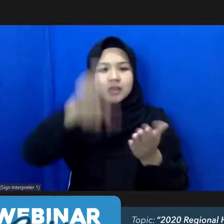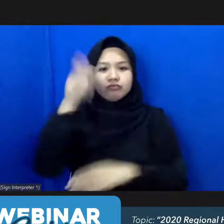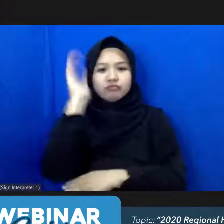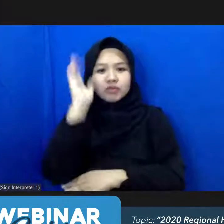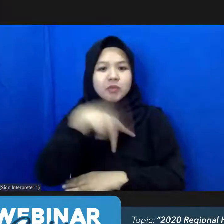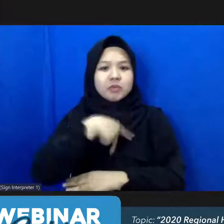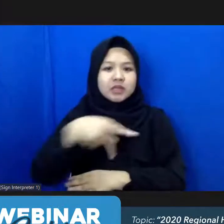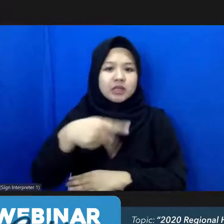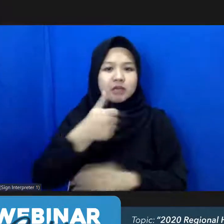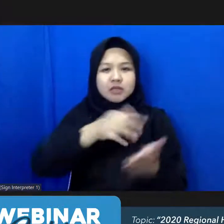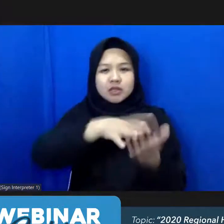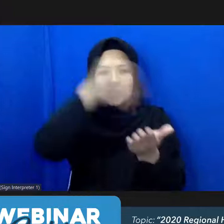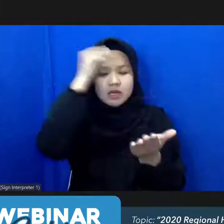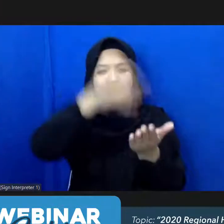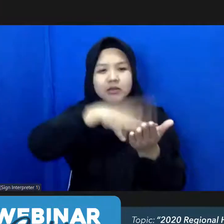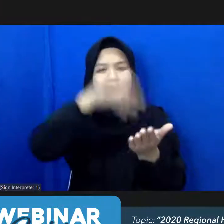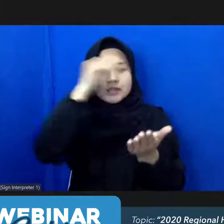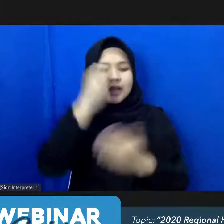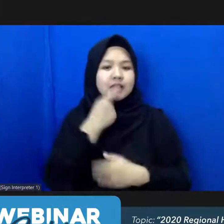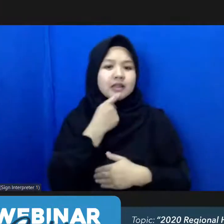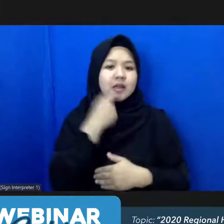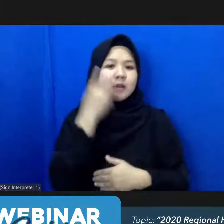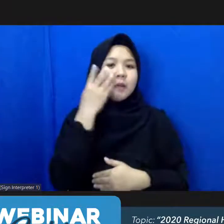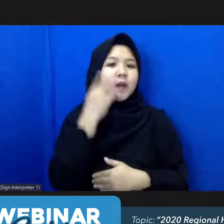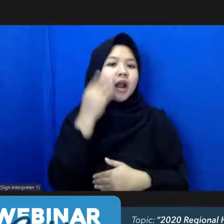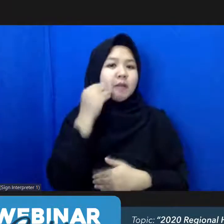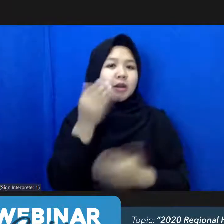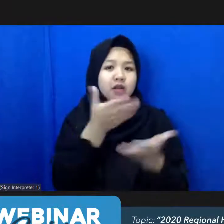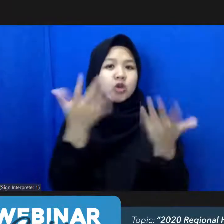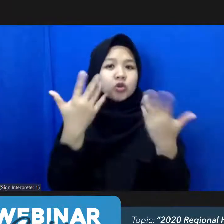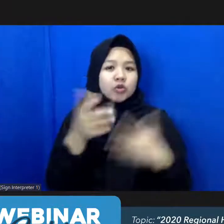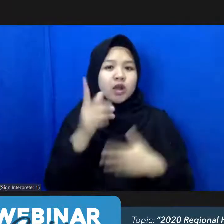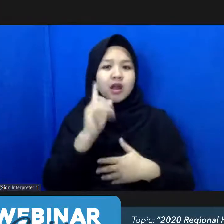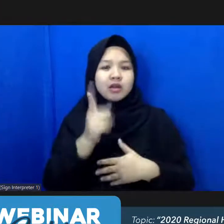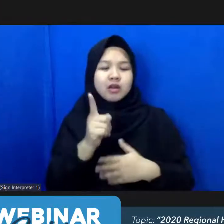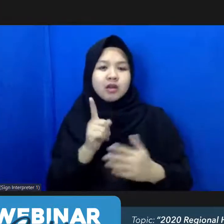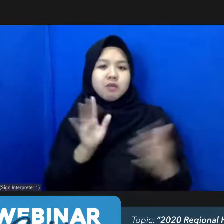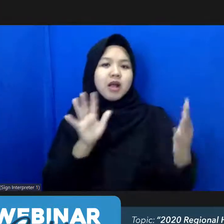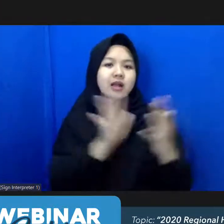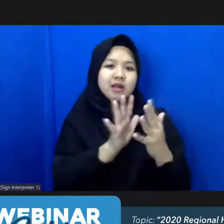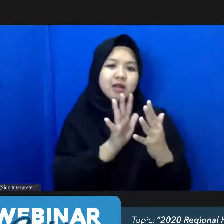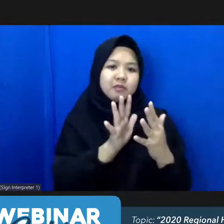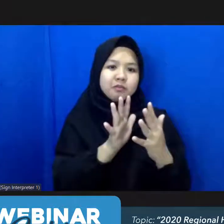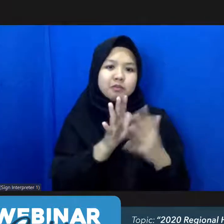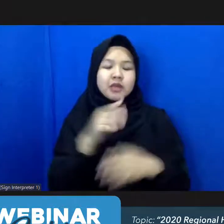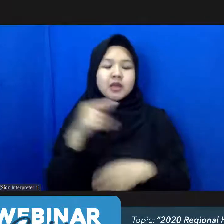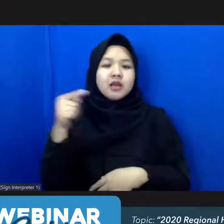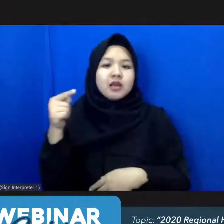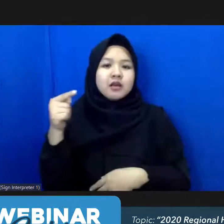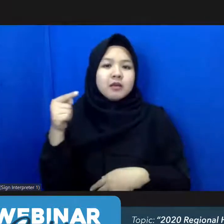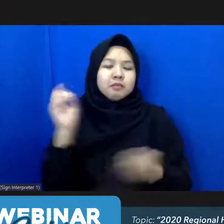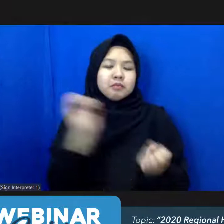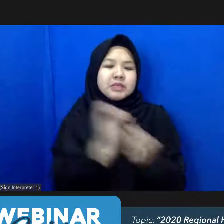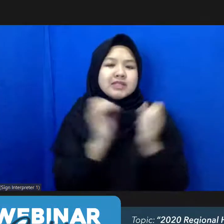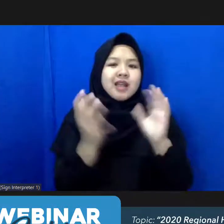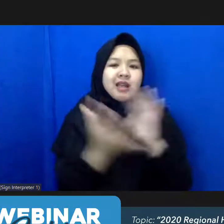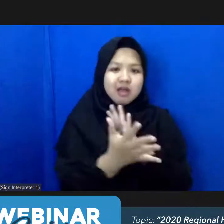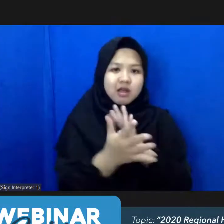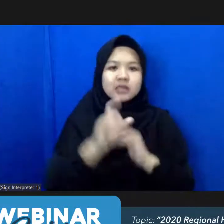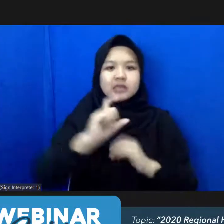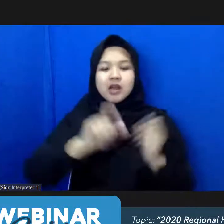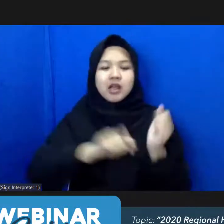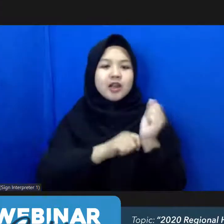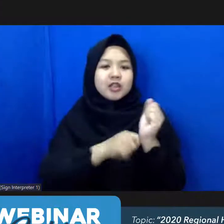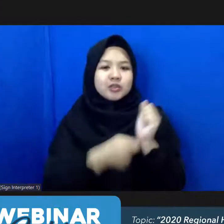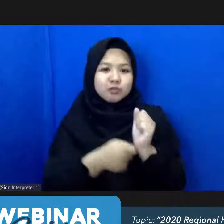participants about, you know, the experiences you have in dealing with multi-hazard threats, multi-sector response, and, you know, what are